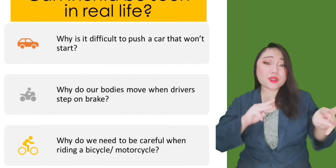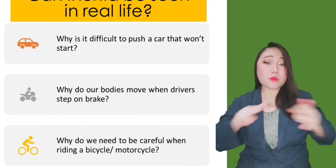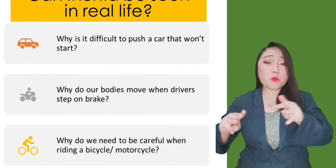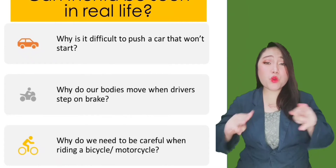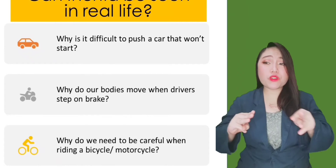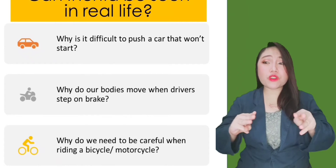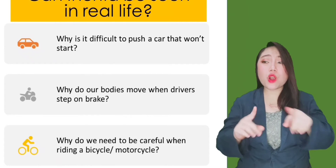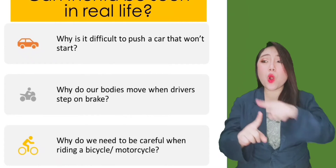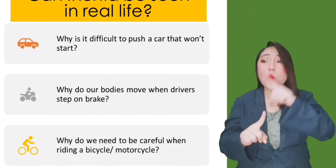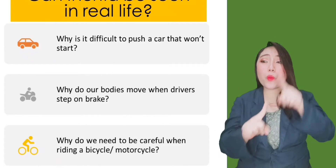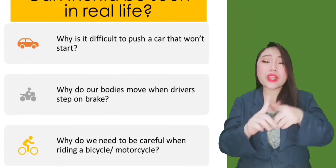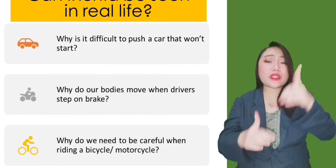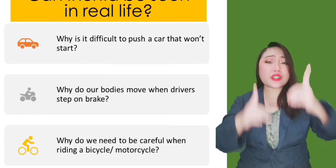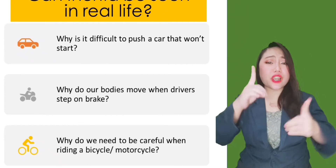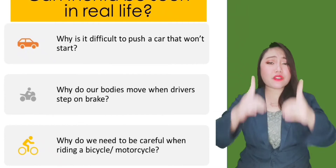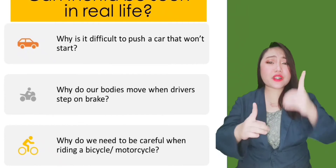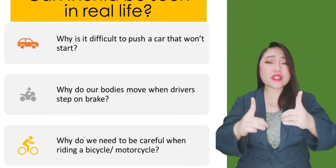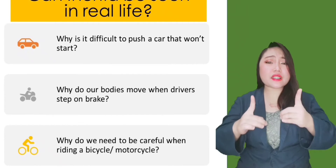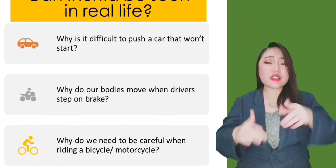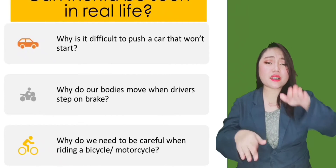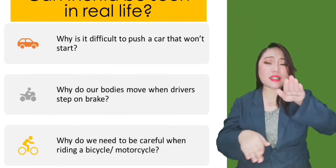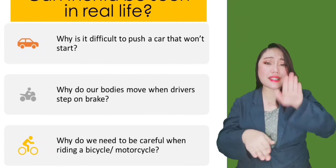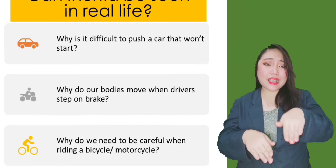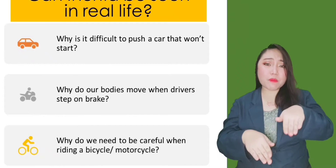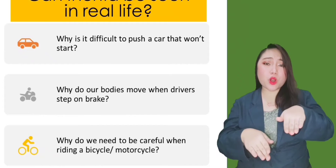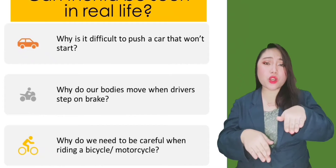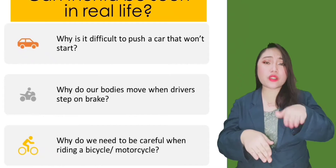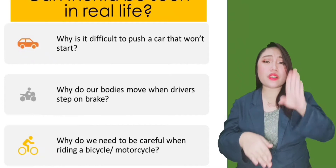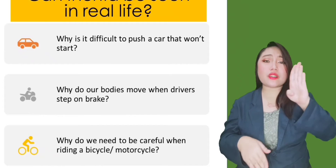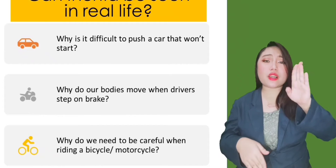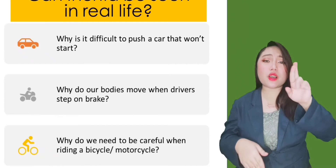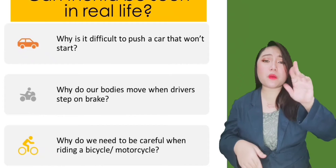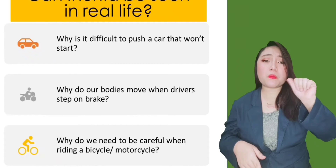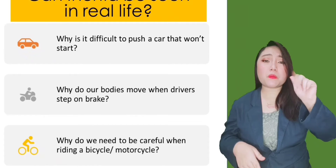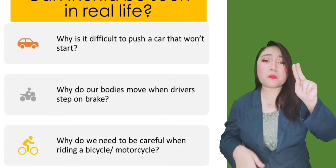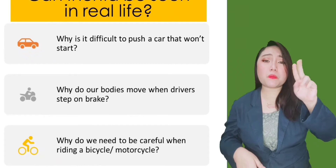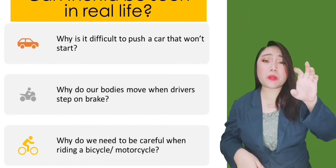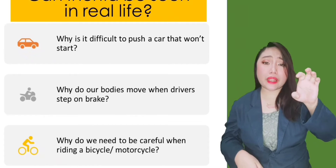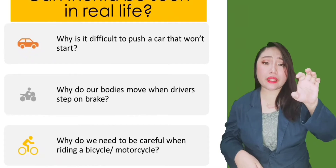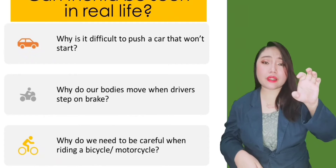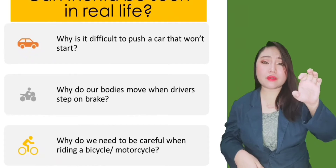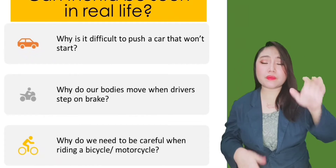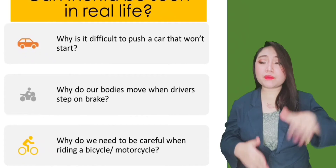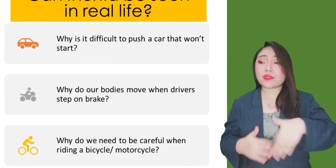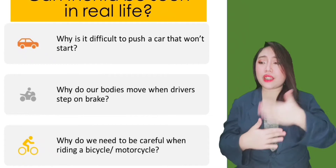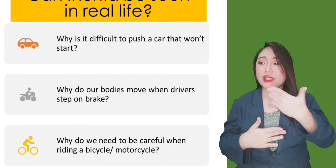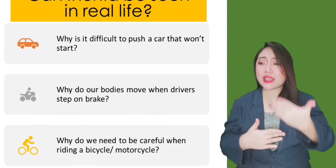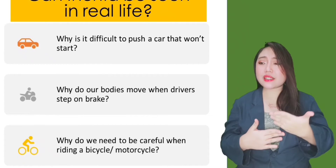Why do our bodies move when drivers step on the brakes?